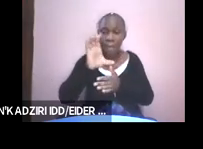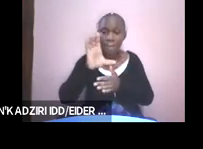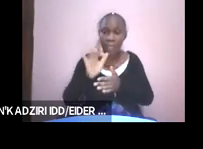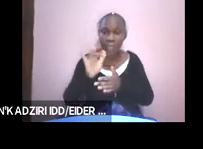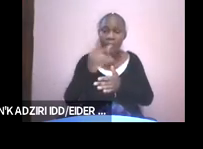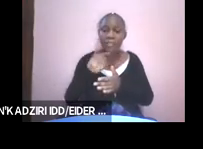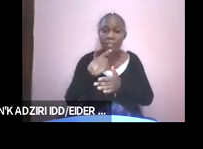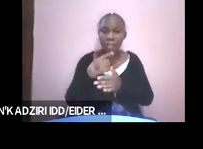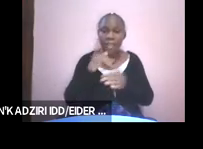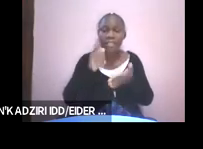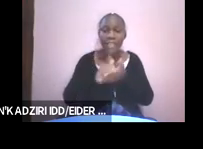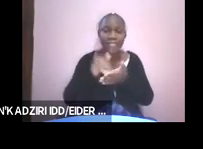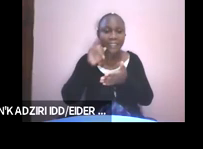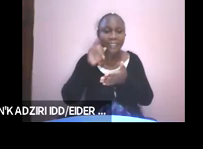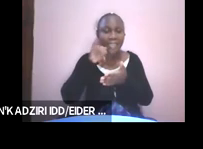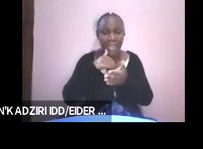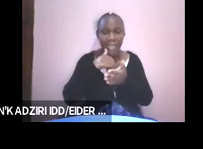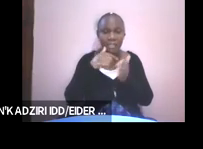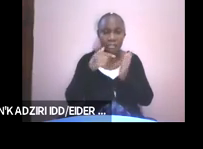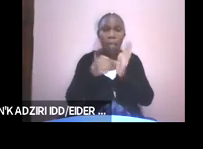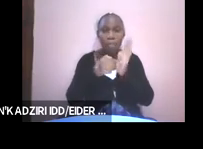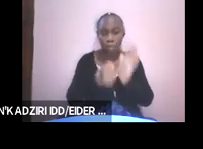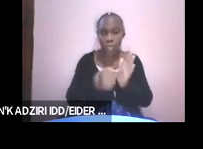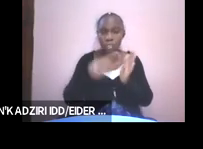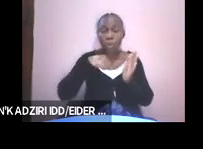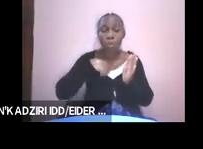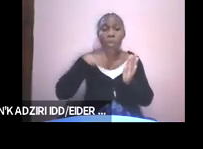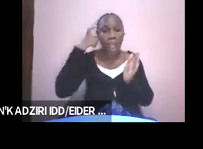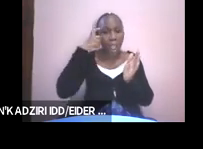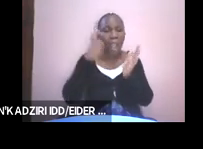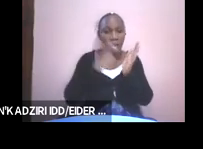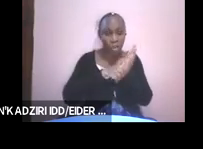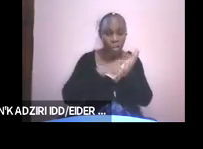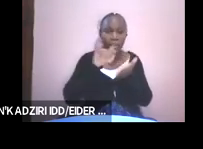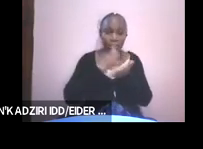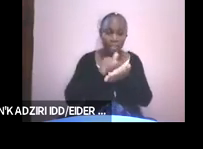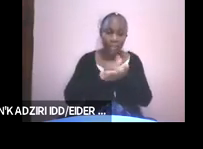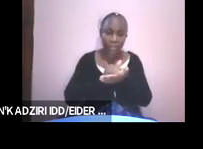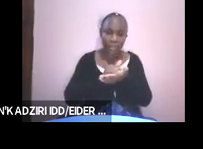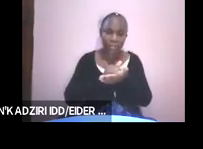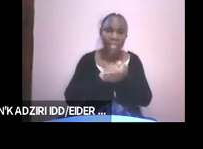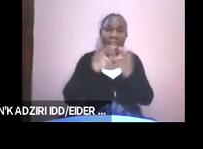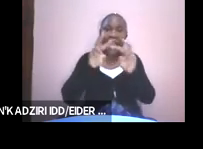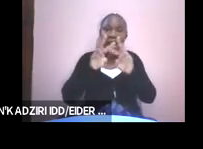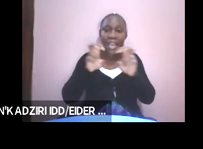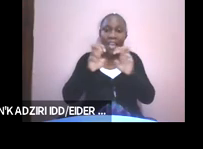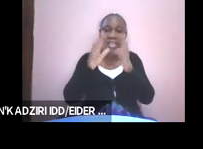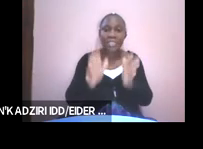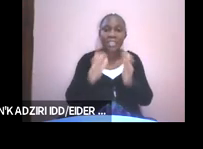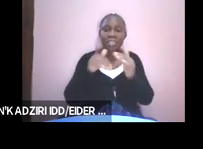we tried to acknowledge in here, and I think it's almost a paper in and of itself, that researchers in the process of doing